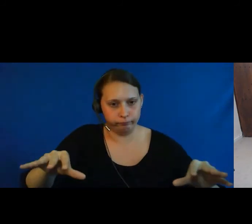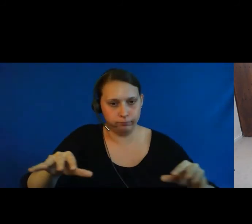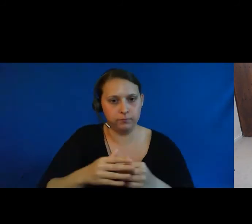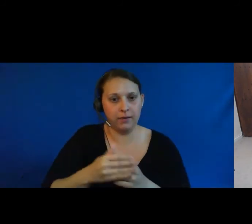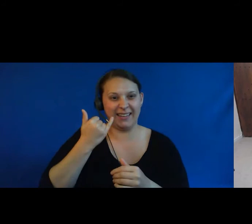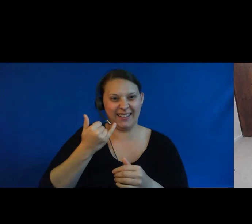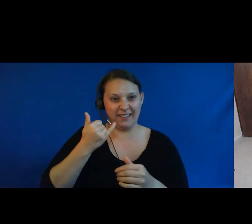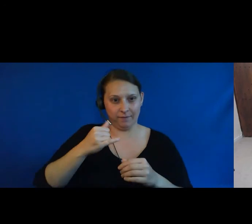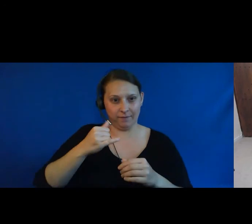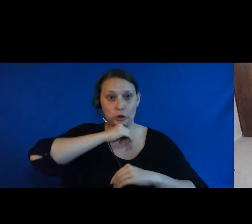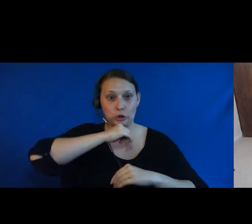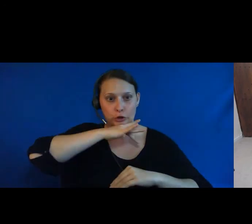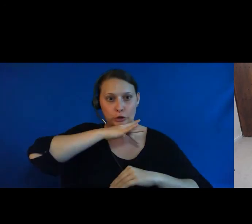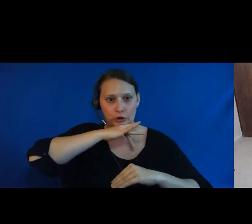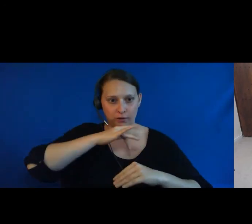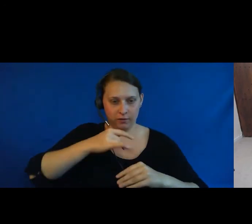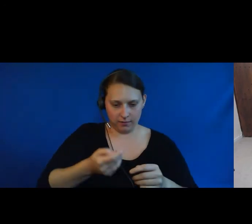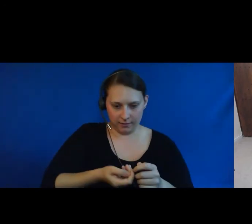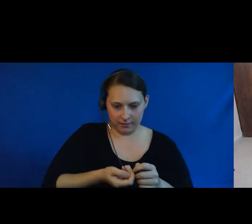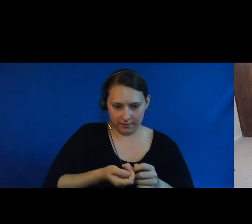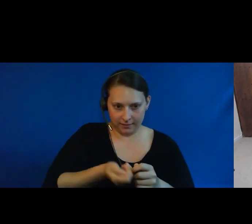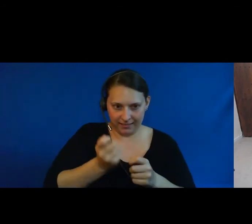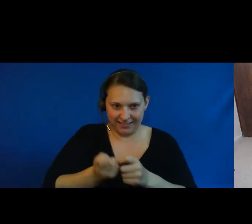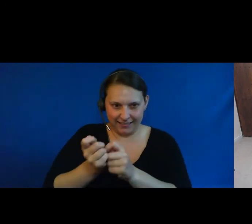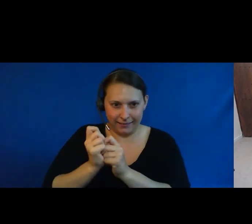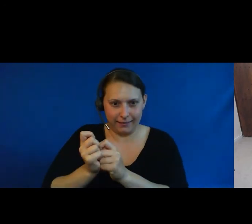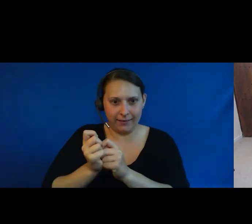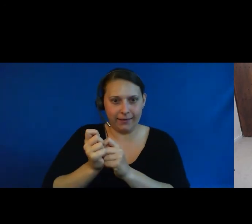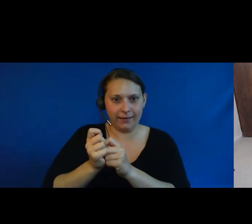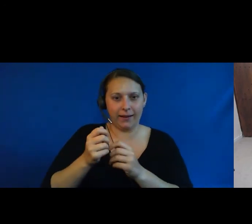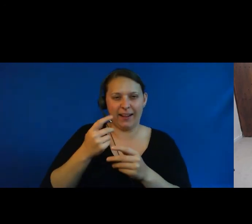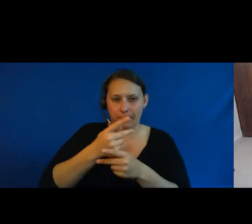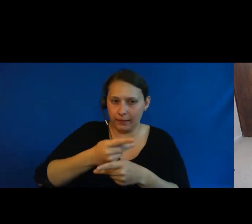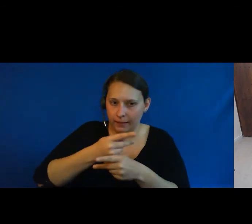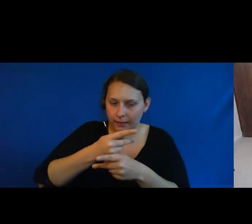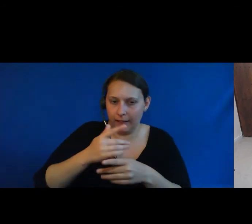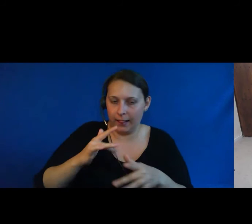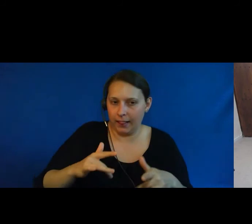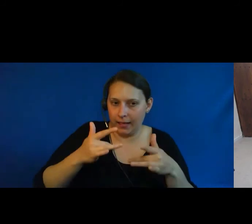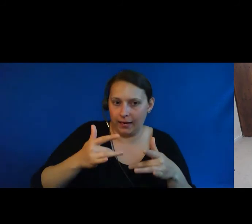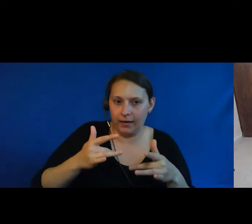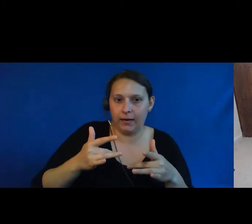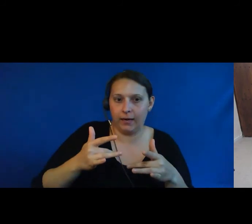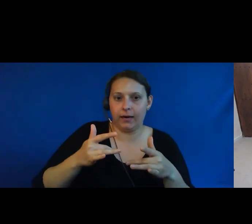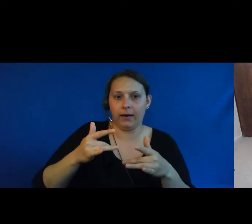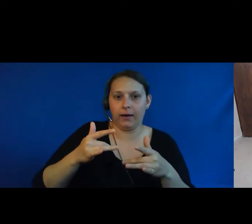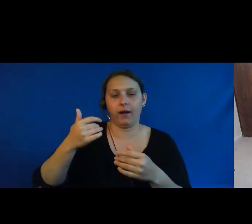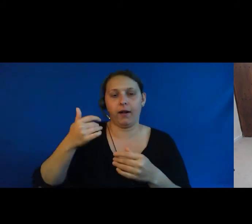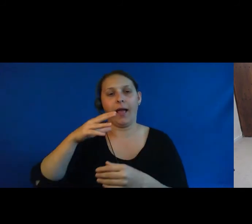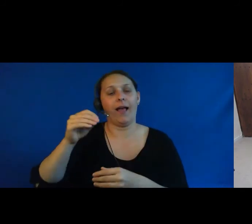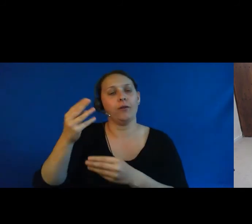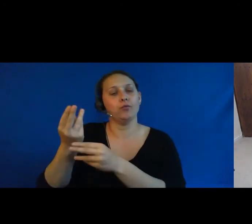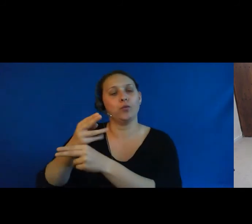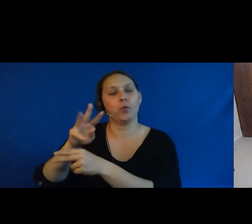disturbing the soil, only very lightly, and using an inert weed-free compost on top of that,